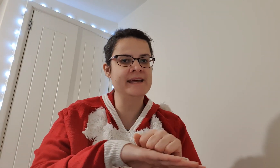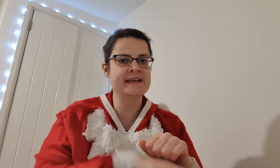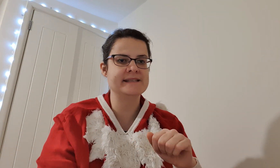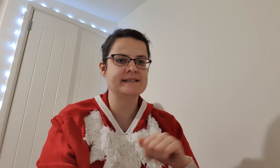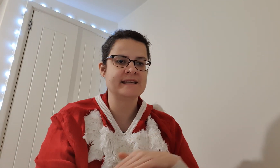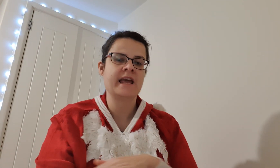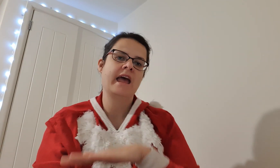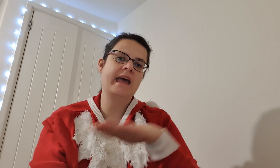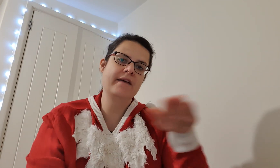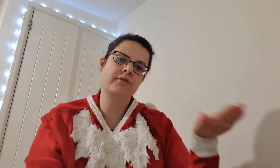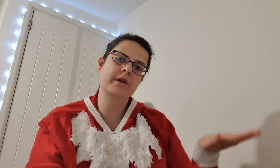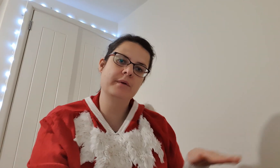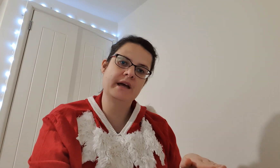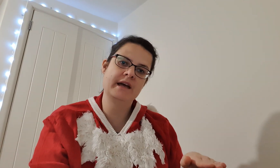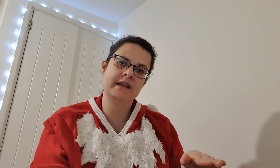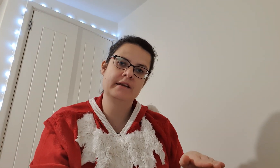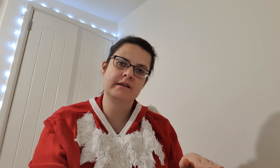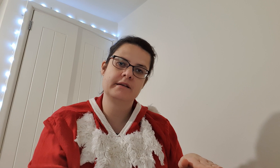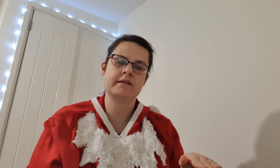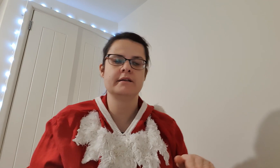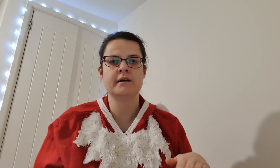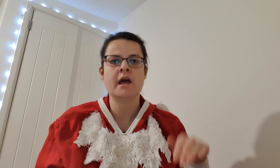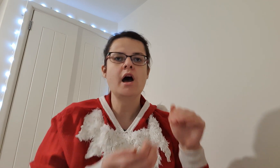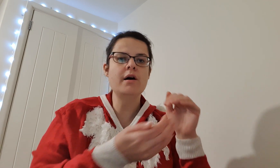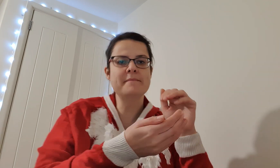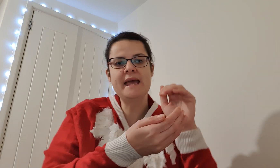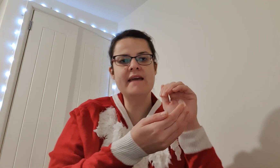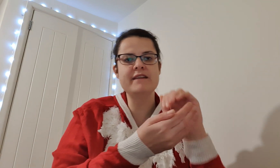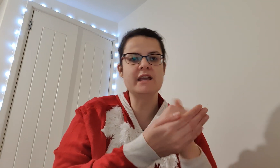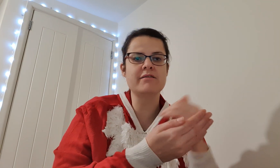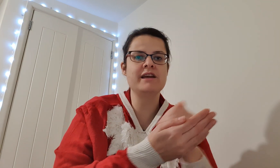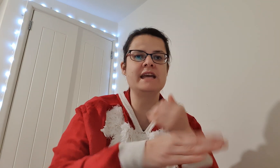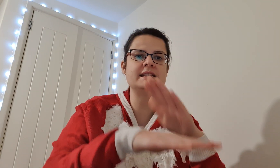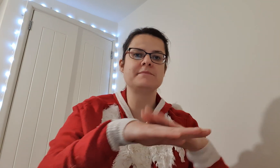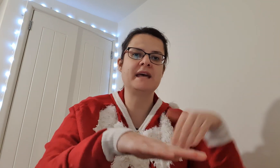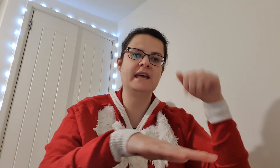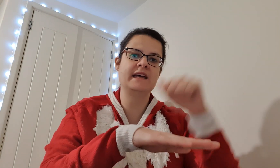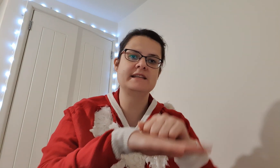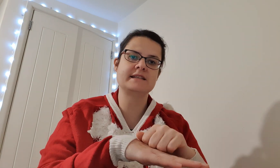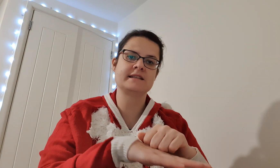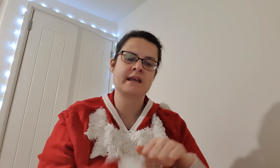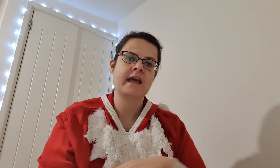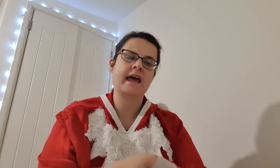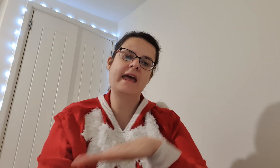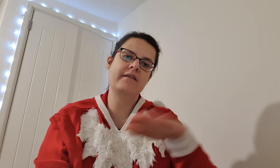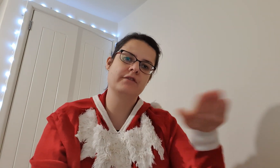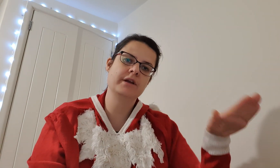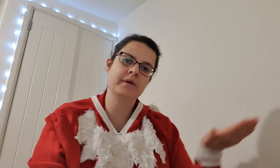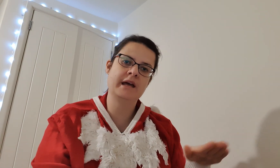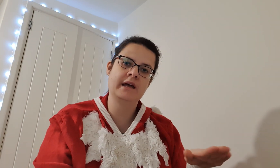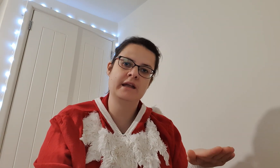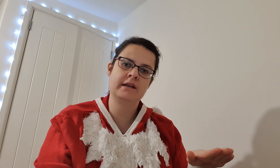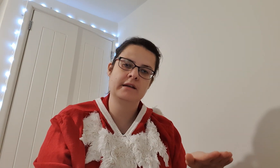Christmas, everyone. Oh, Merry Christmas, everyone.